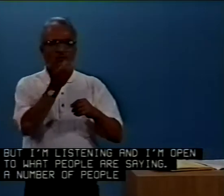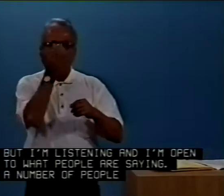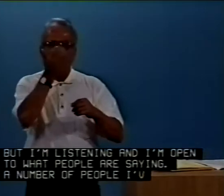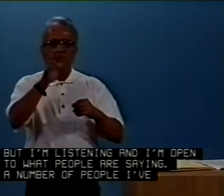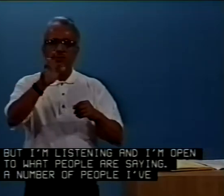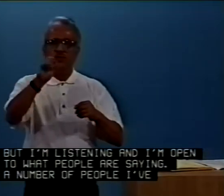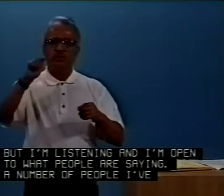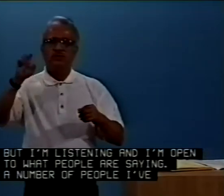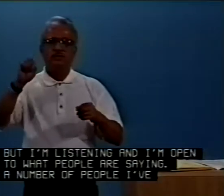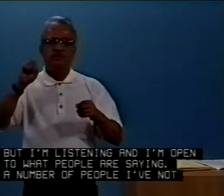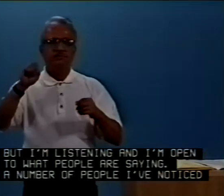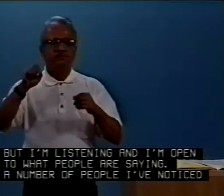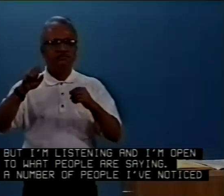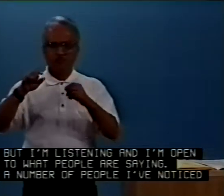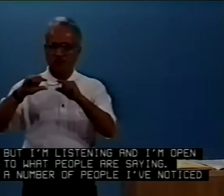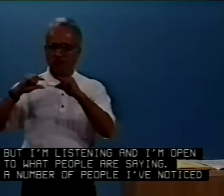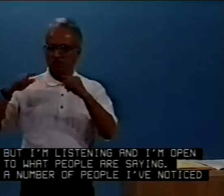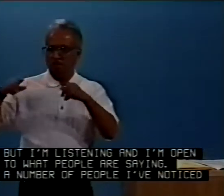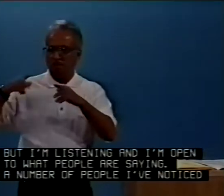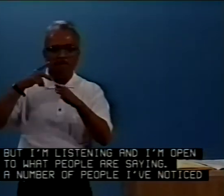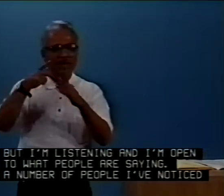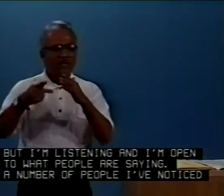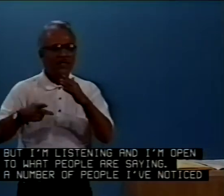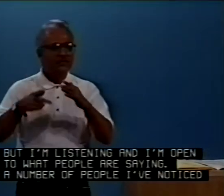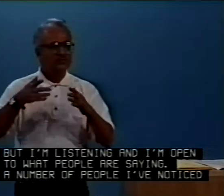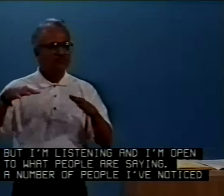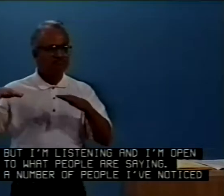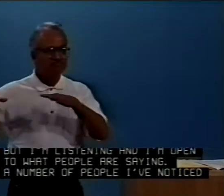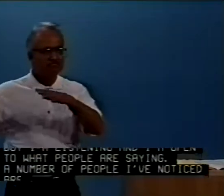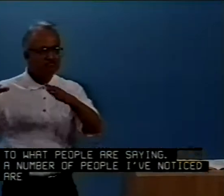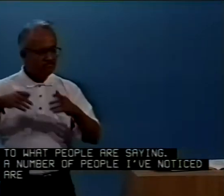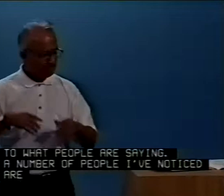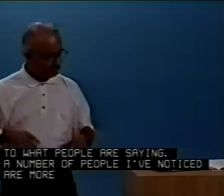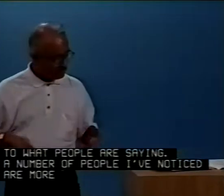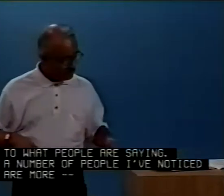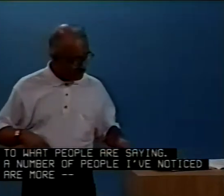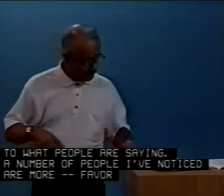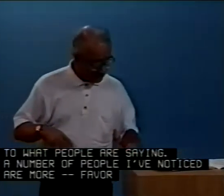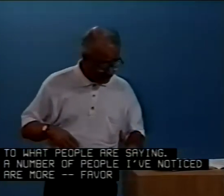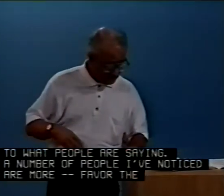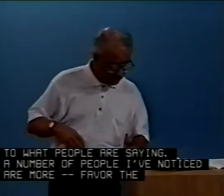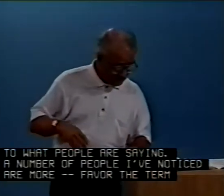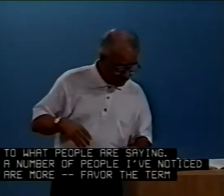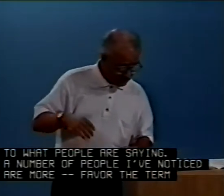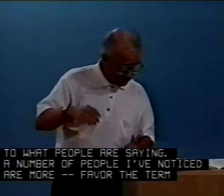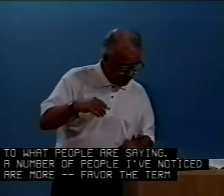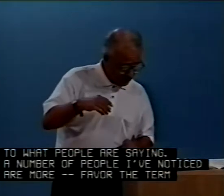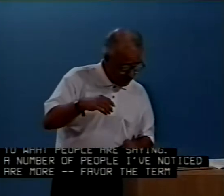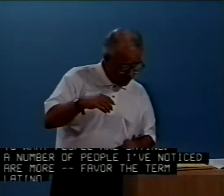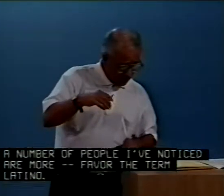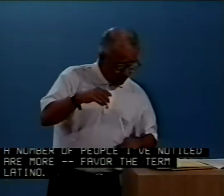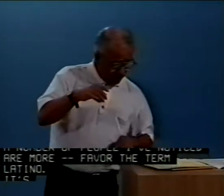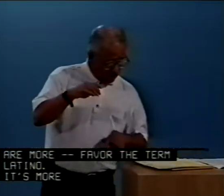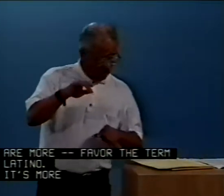are more favor the term Latino. It's more or less used among the grassroots